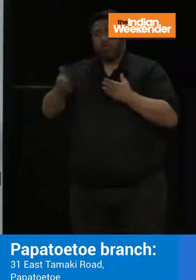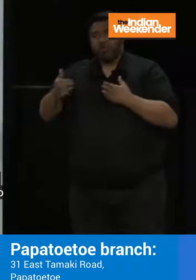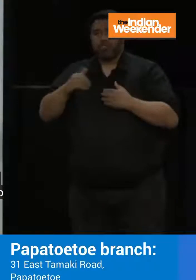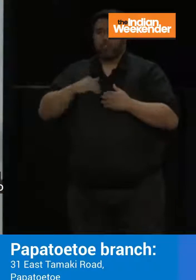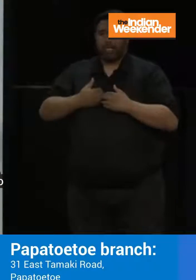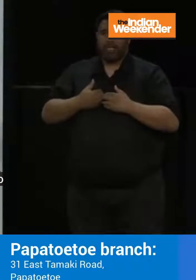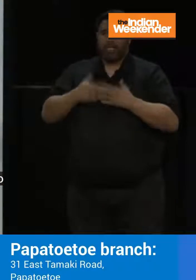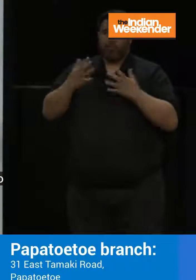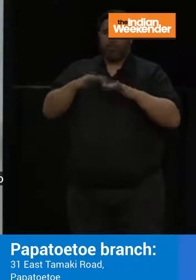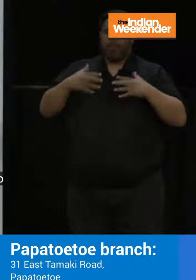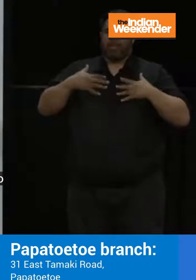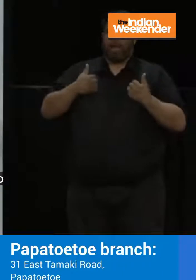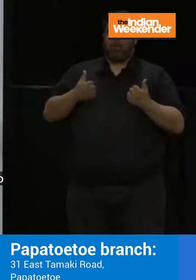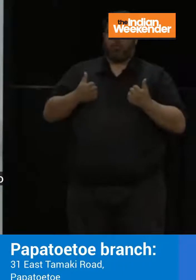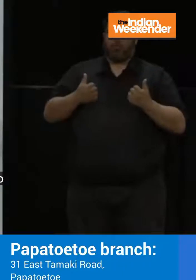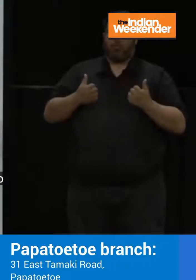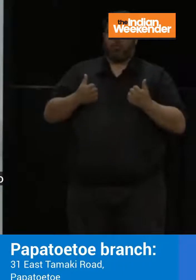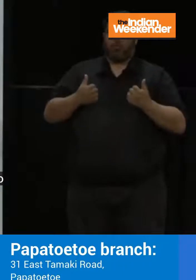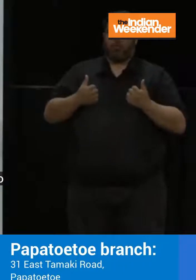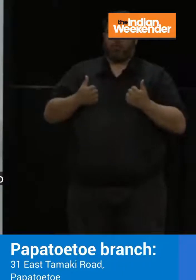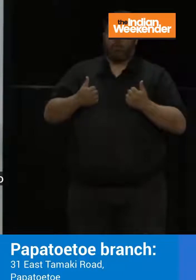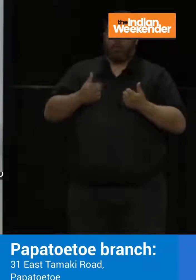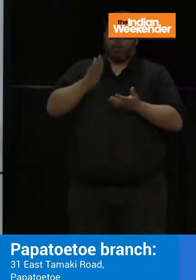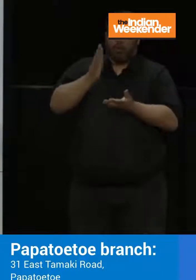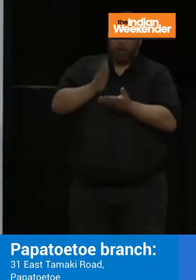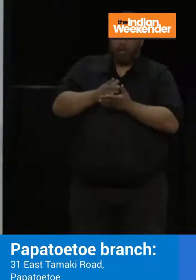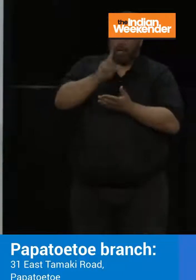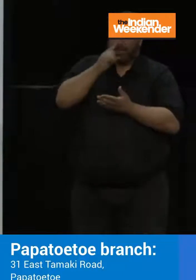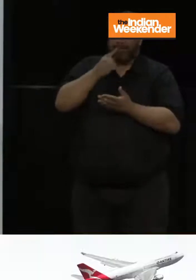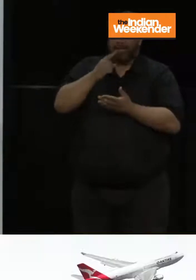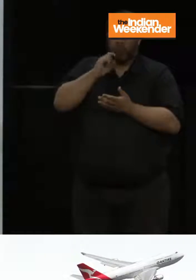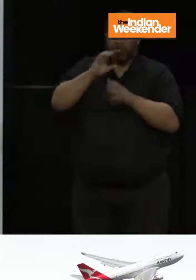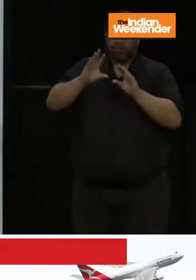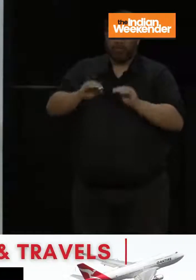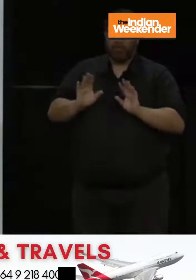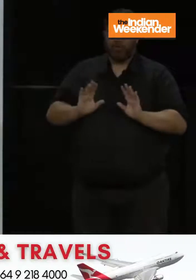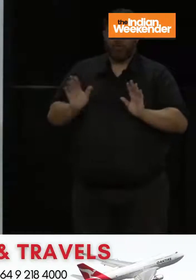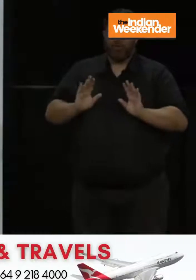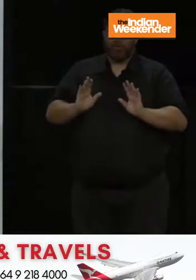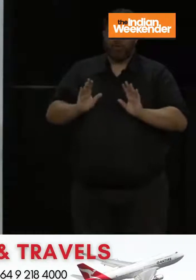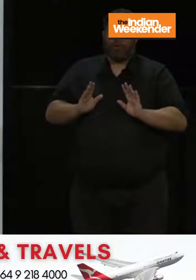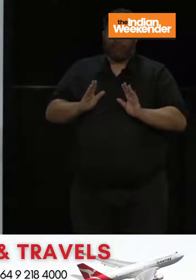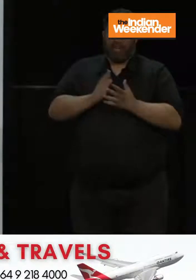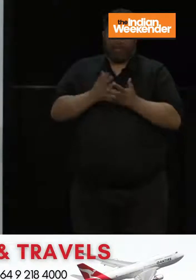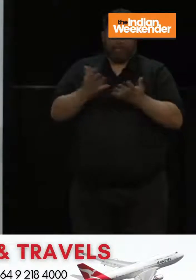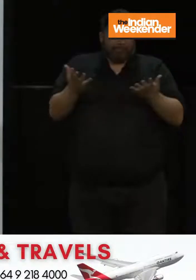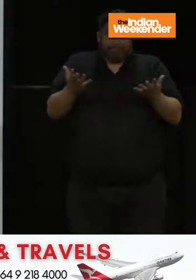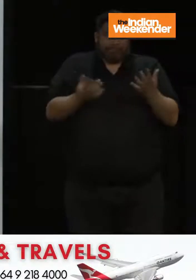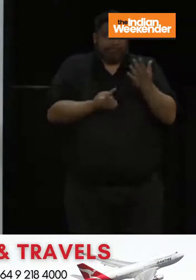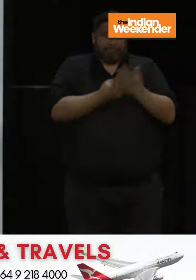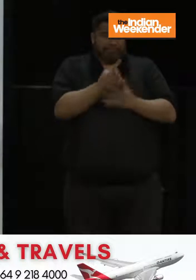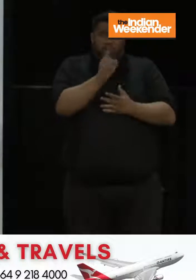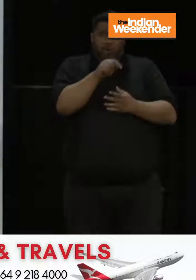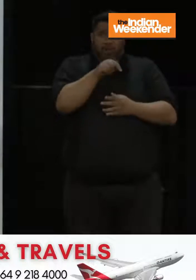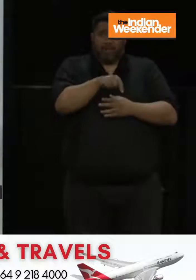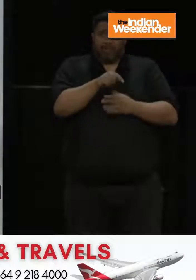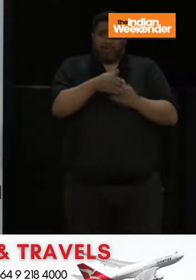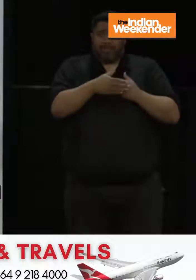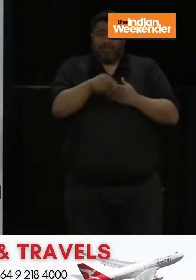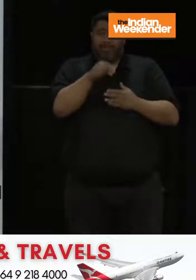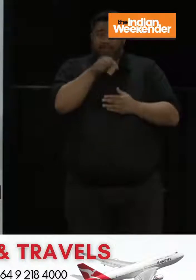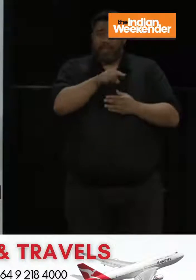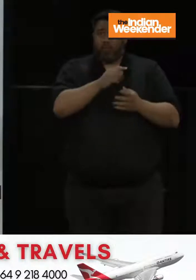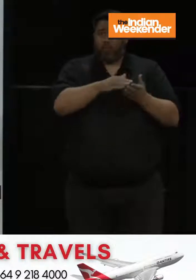situation and the public health justifies that. And we don't have a timetable on that because that's going to depend on the nature and the shape of the outbreak from this point